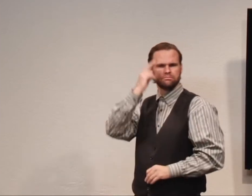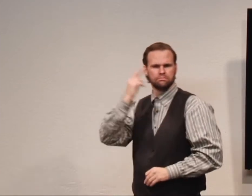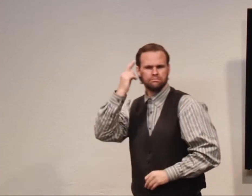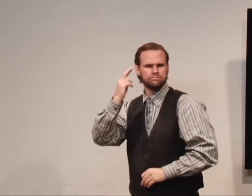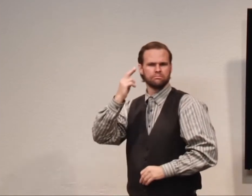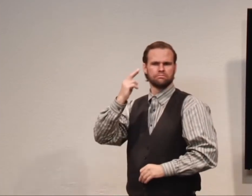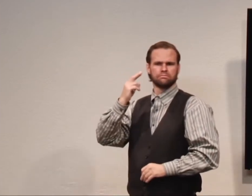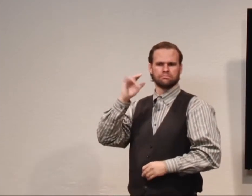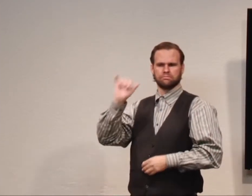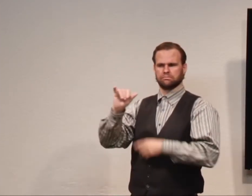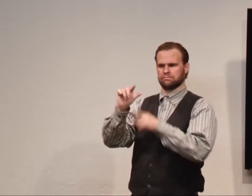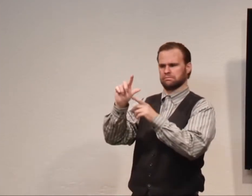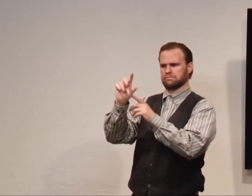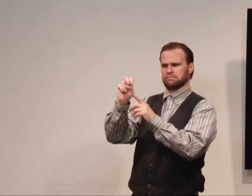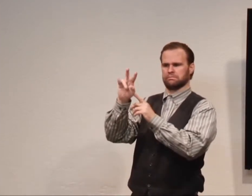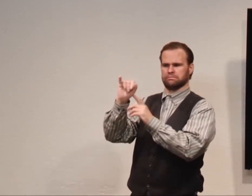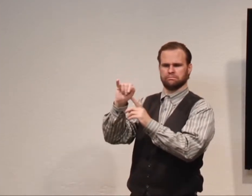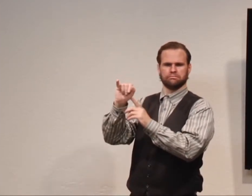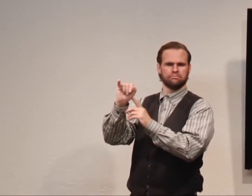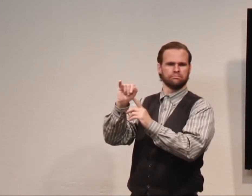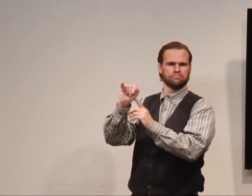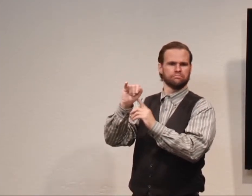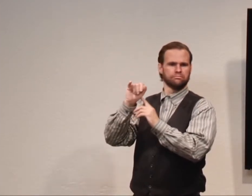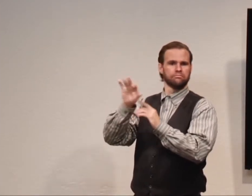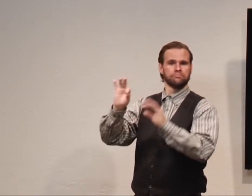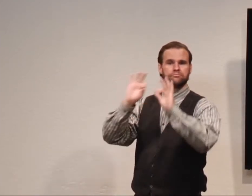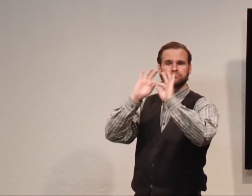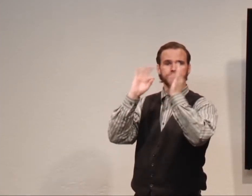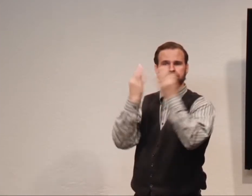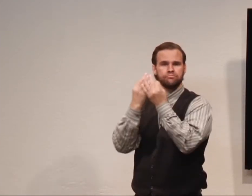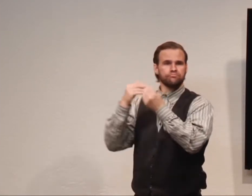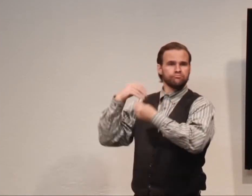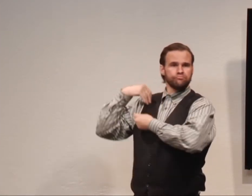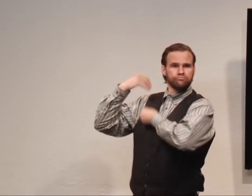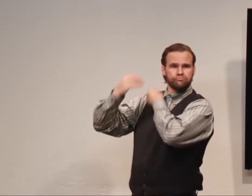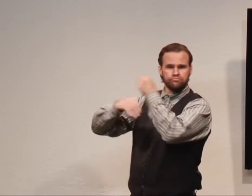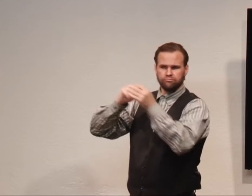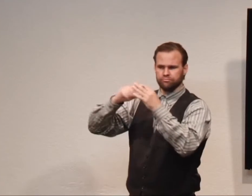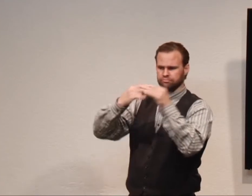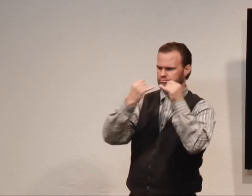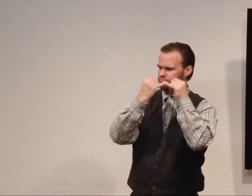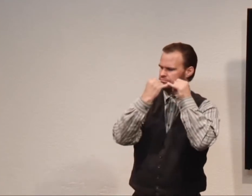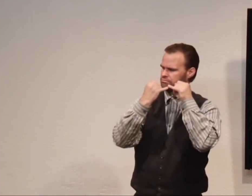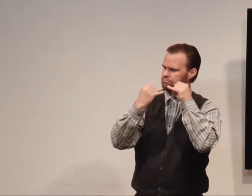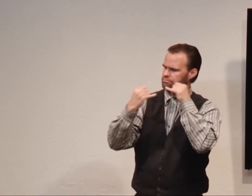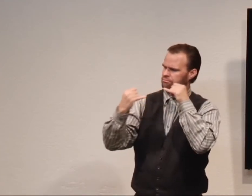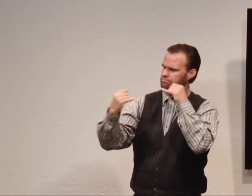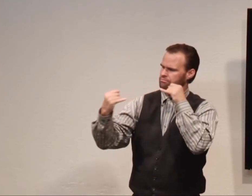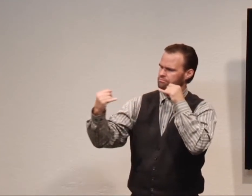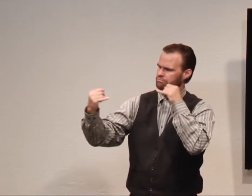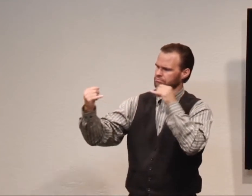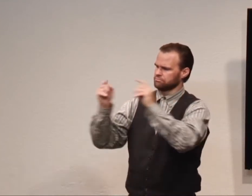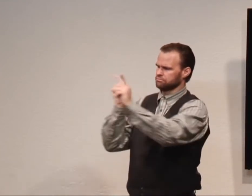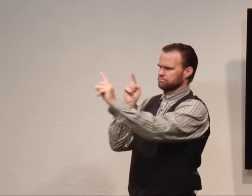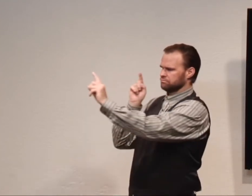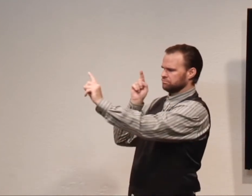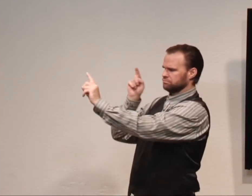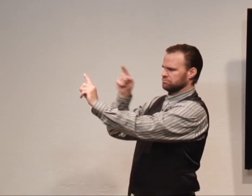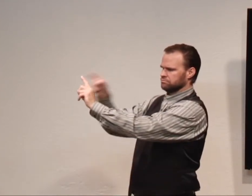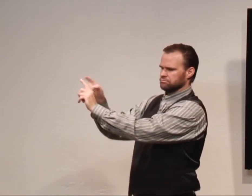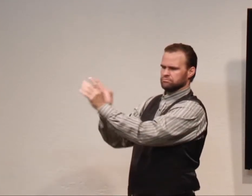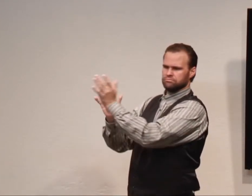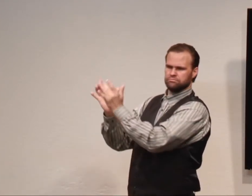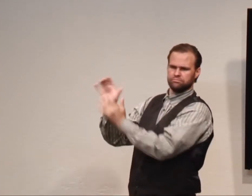We see how everything in the Old Testament points to Jesus Christ. And so with the family of Levi, with Aaron's descendants and his